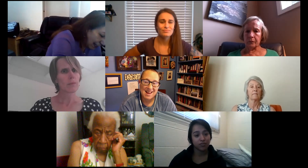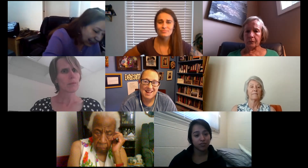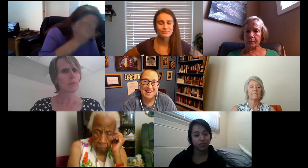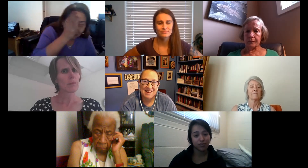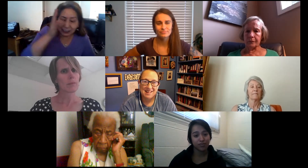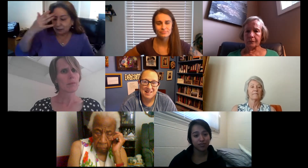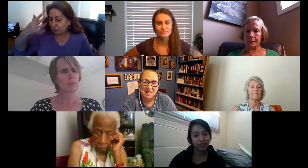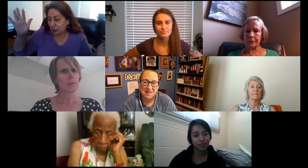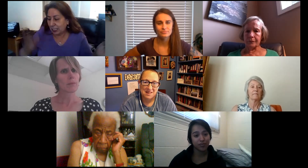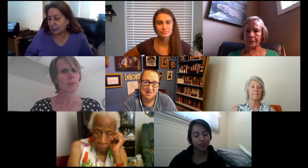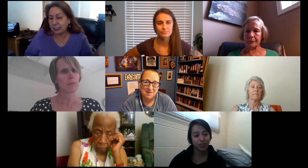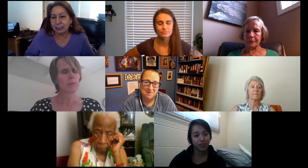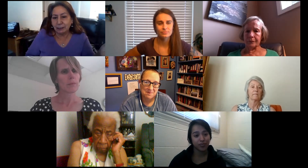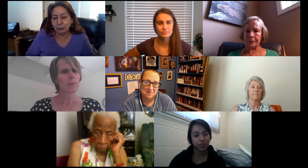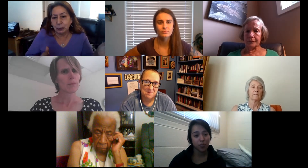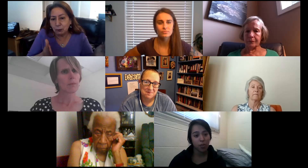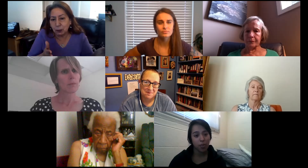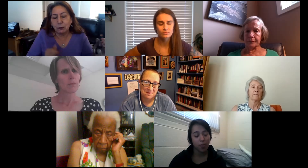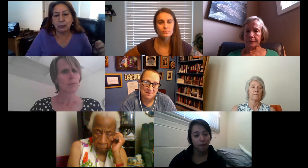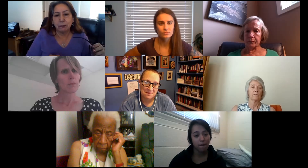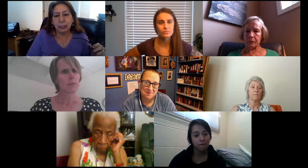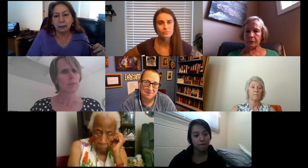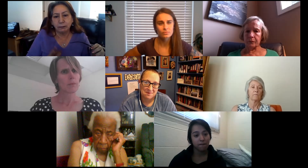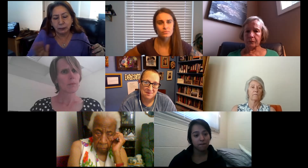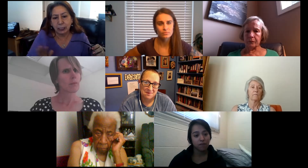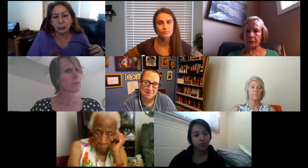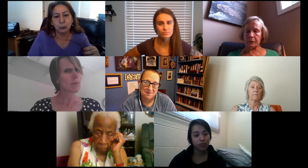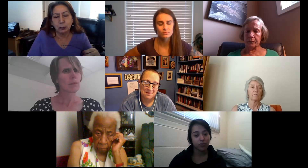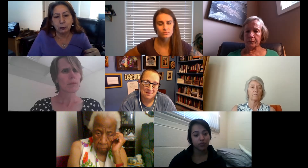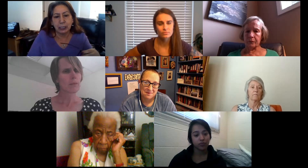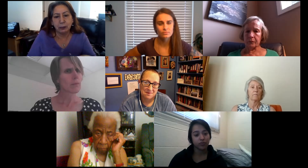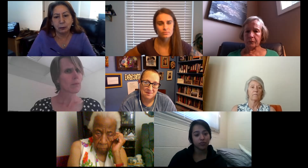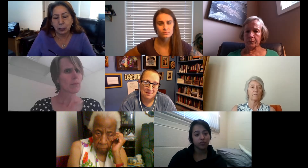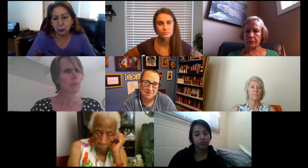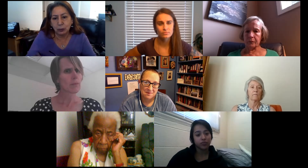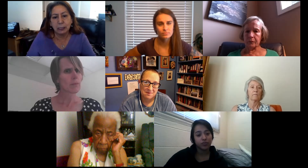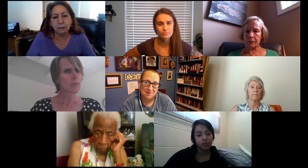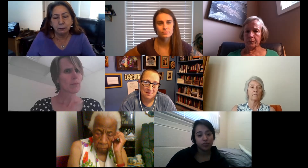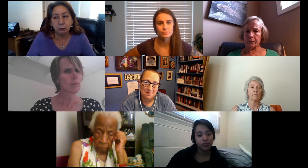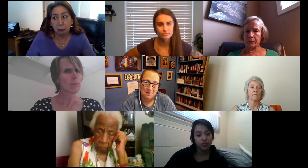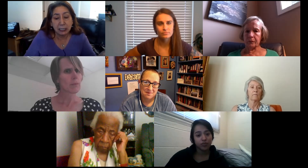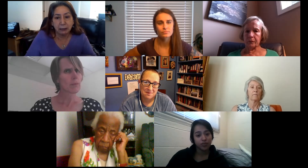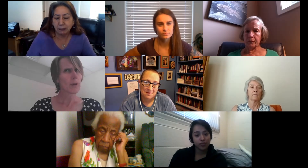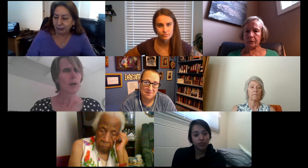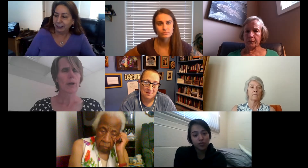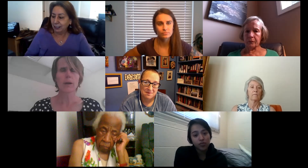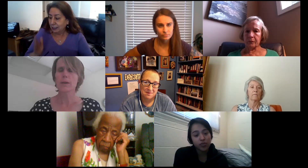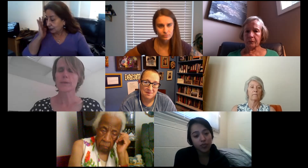They just said, she has this, we'll leave you alone for a little bit. Let us know when you're ready. You're welcome to leave. That's it.